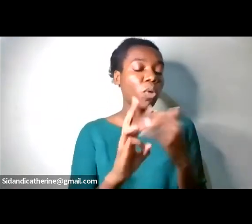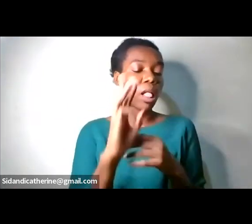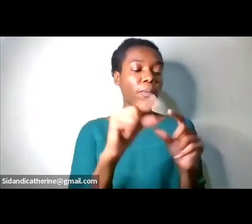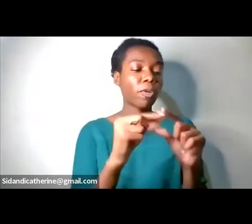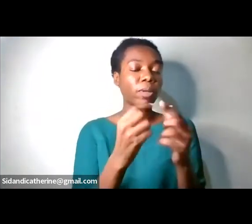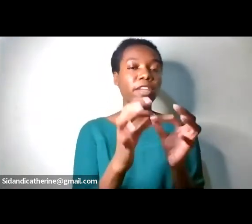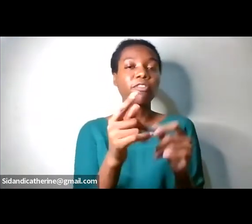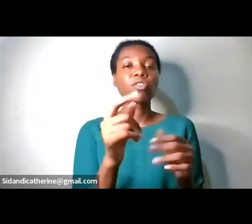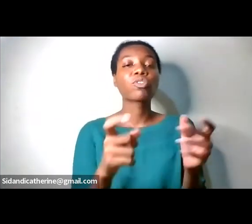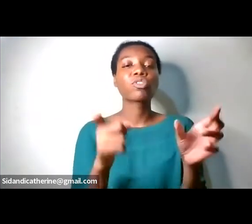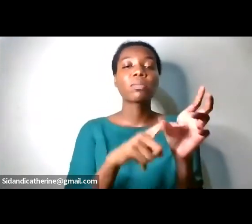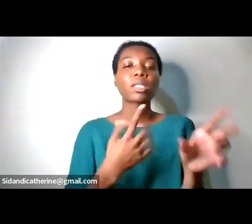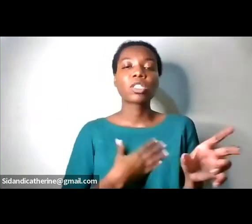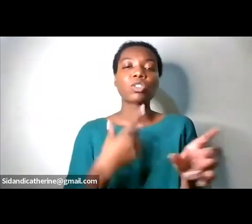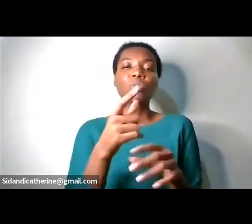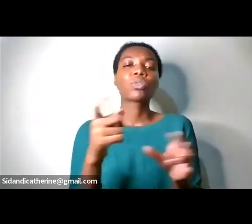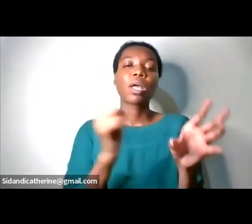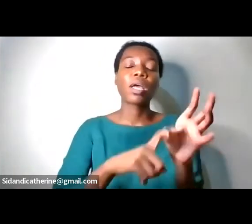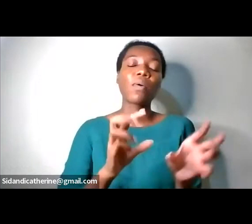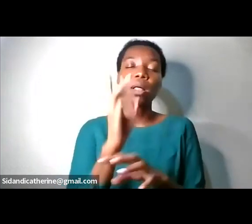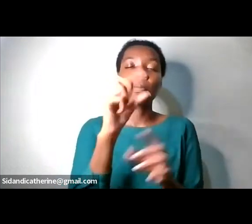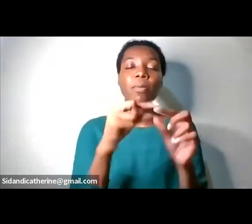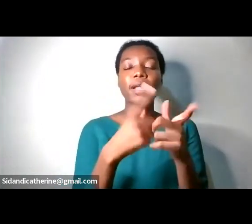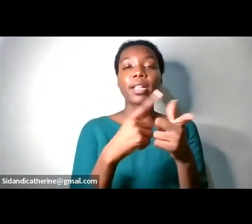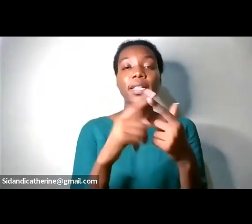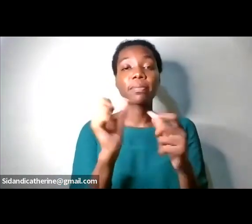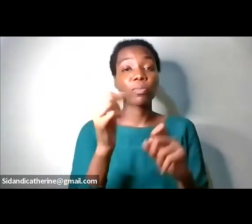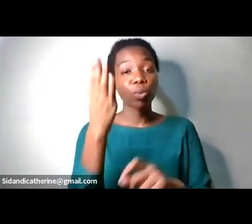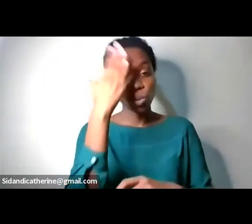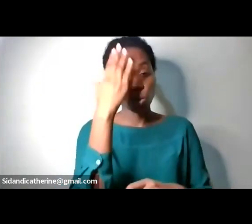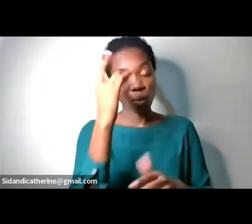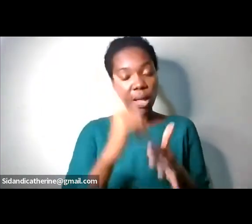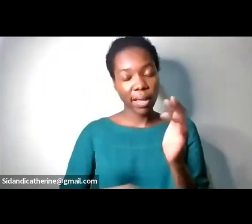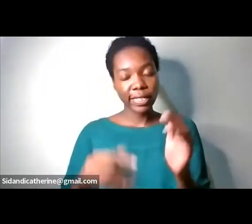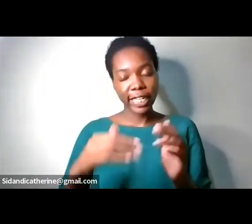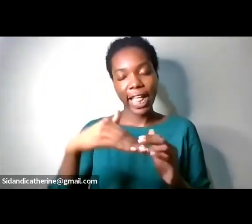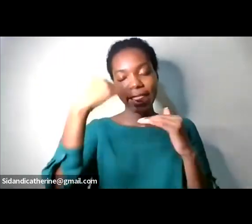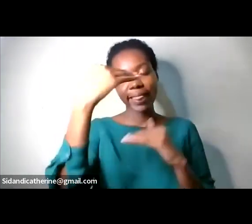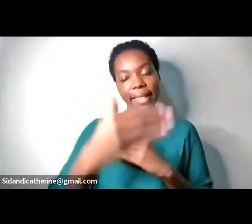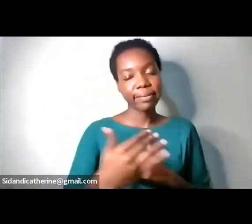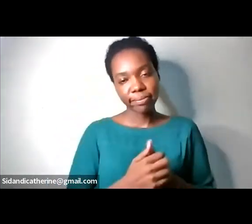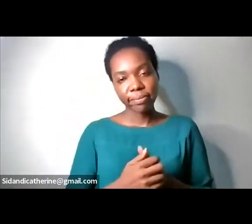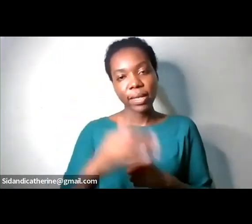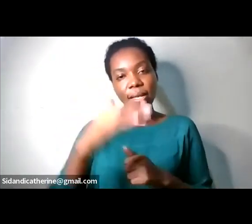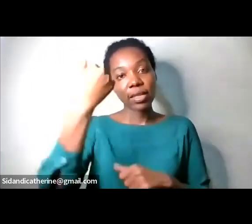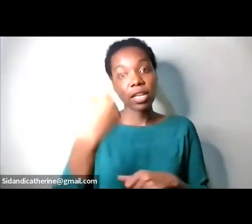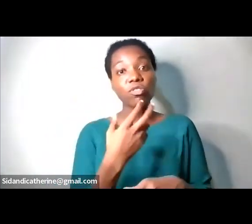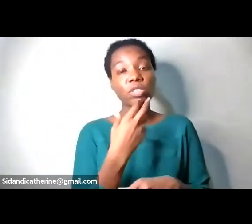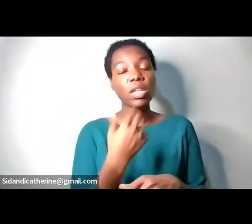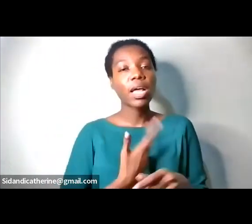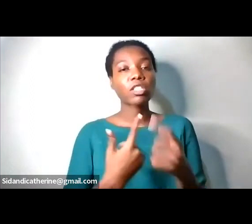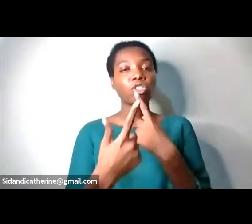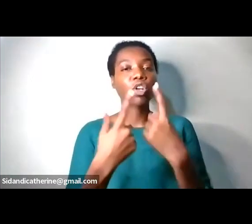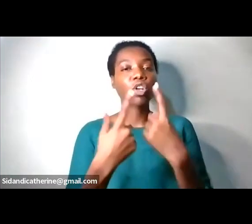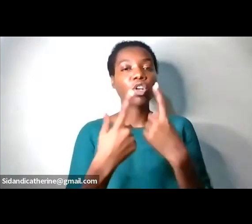time, please join our WhatsApp group to get to know what's coming up in Get It Right with Atara Solutions. Next Tuesday, we're actually discussing